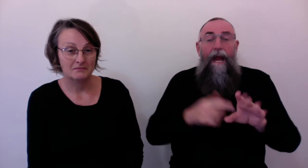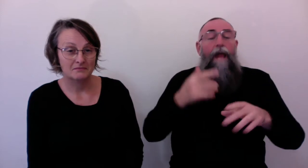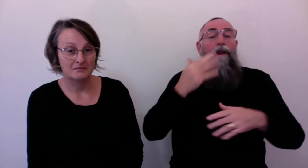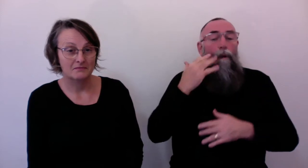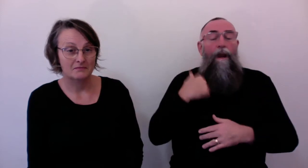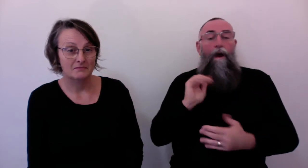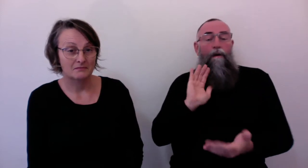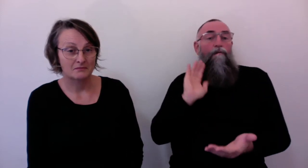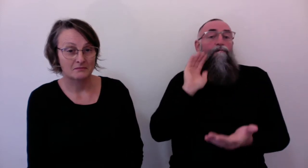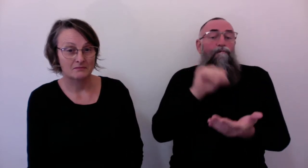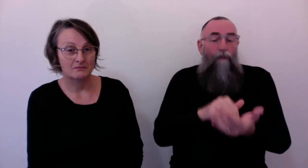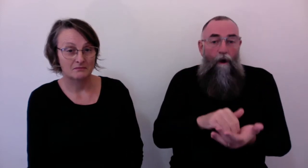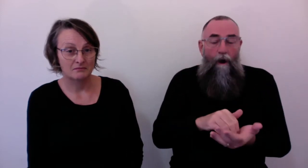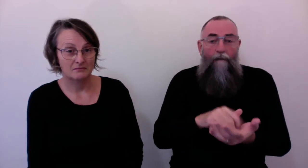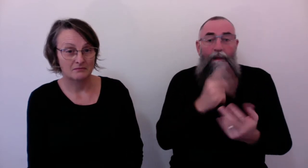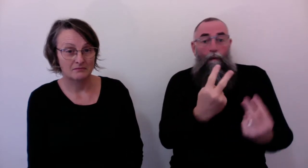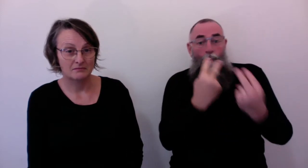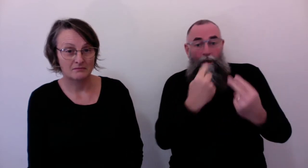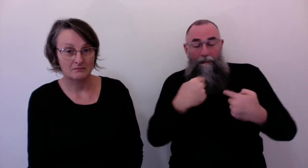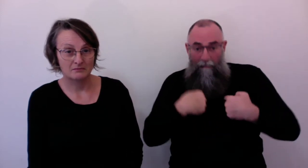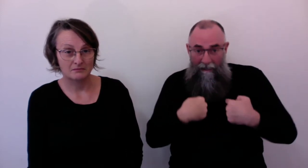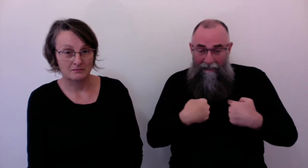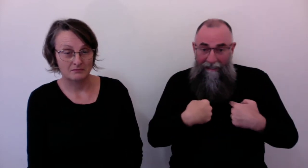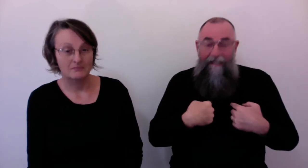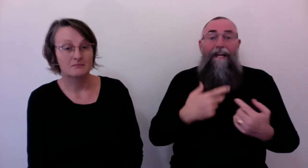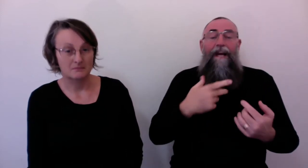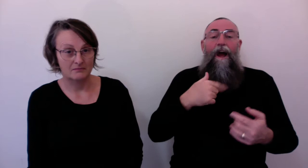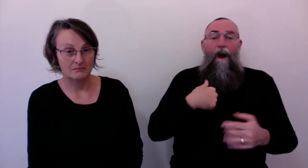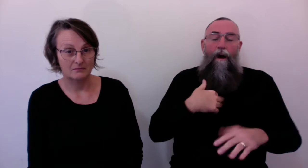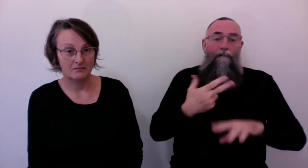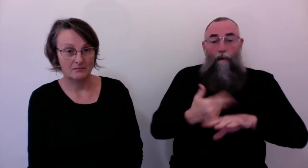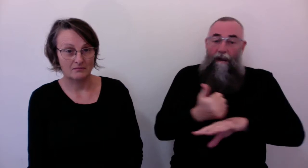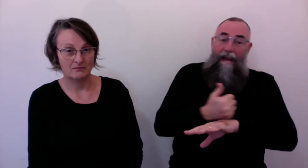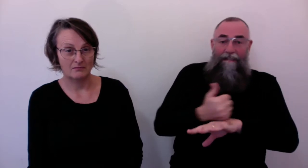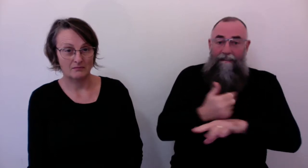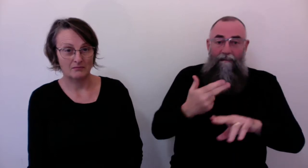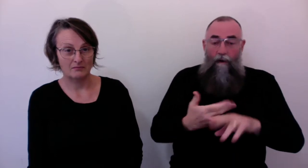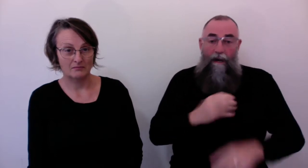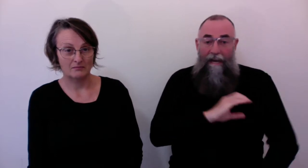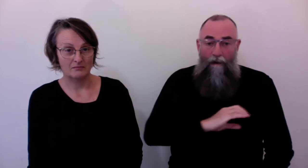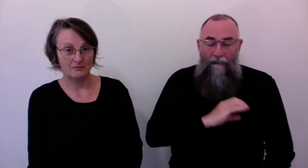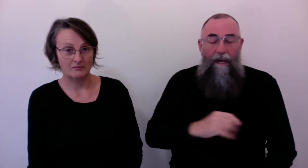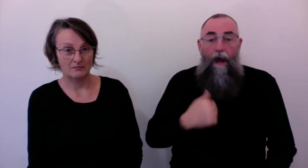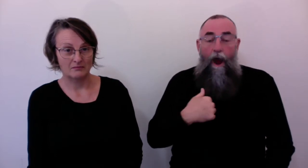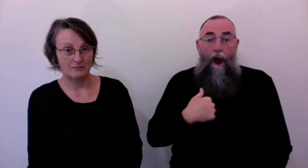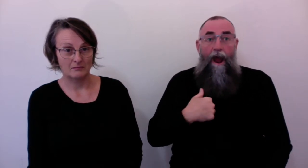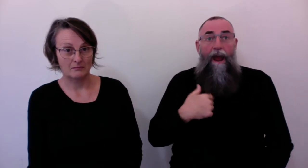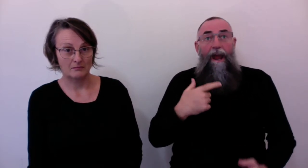audition, it was interesting because usually when you do an audition, it's for a character, but I didn't have a character. I had to come in as